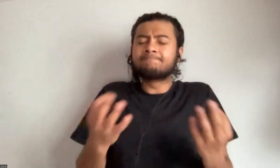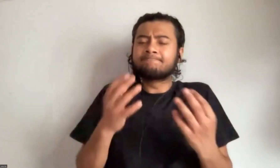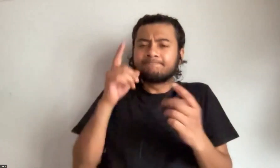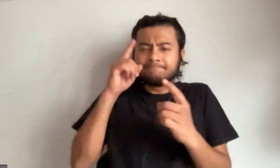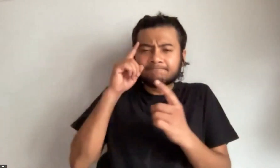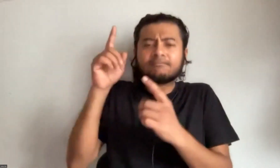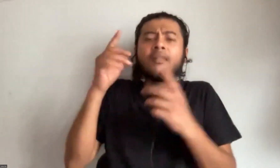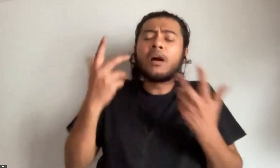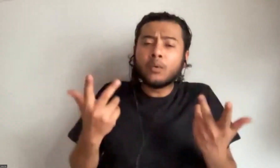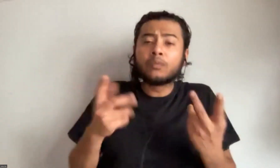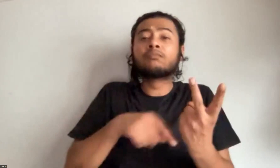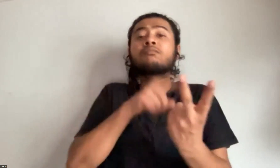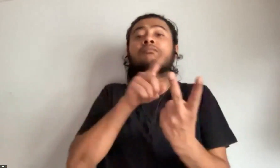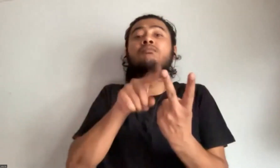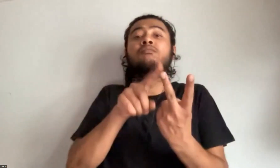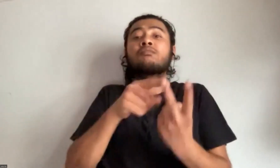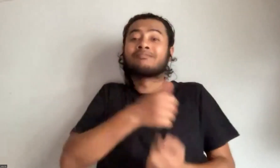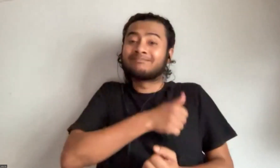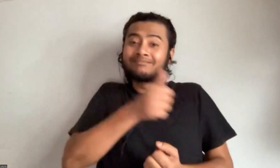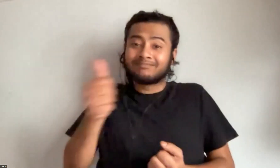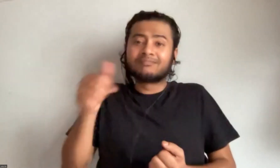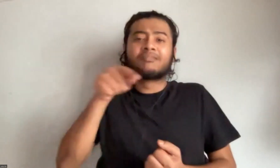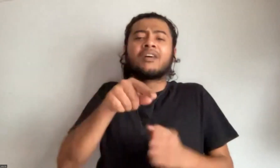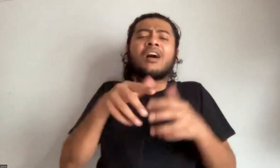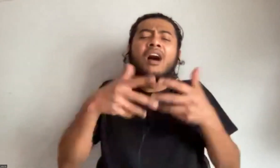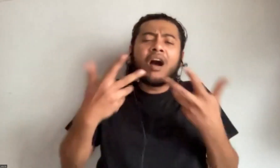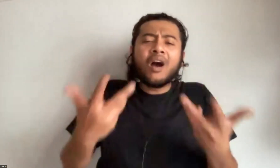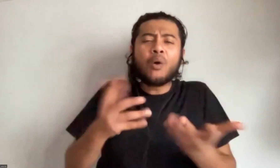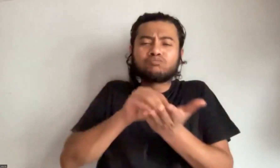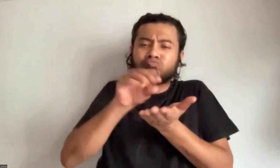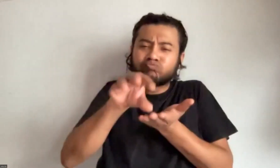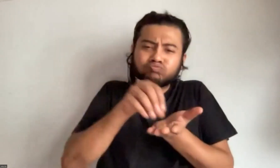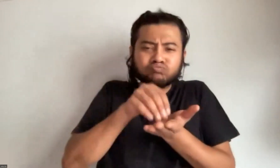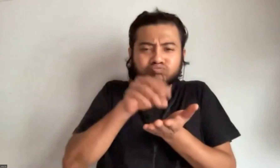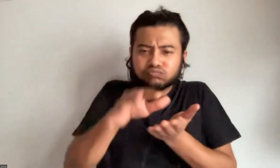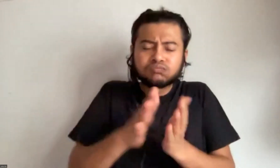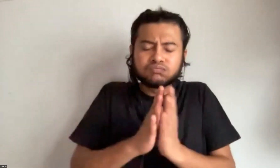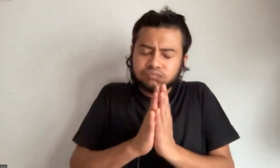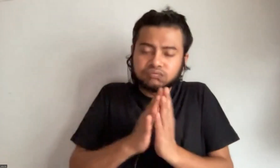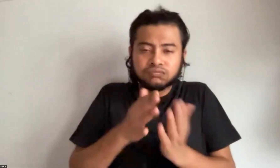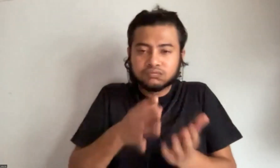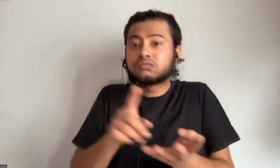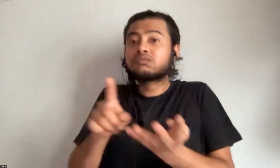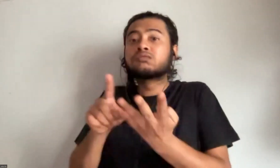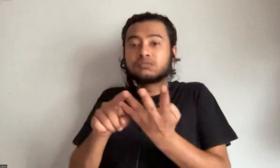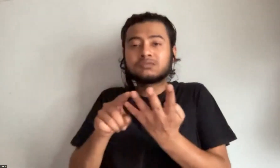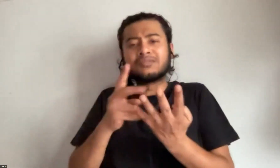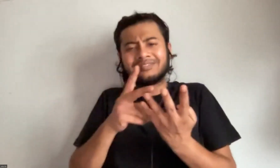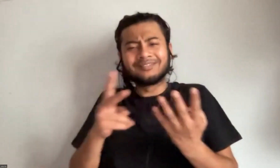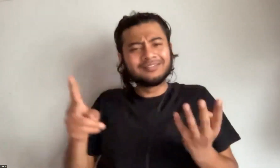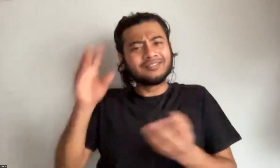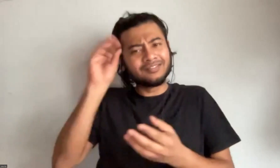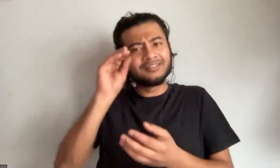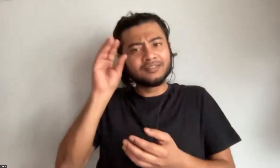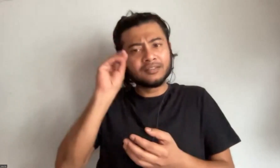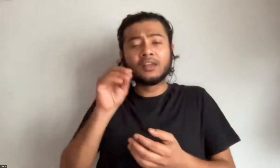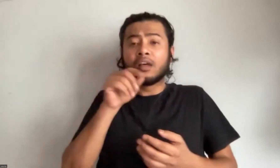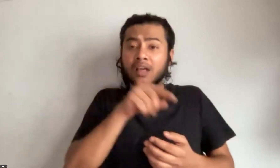is following, whosoever is living in these yugas, they are trying to meditate themselves on the Supreme Lord. So no matter